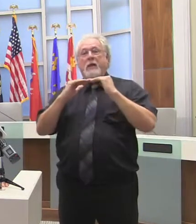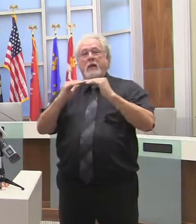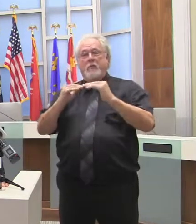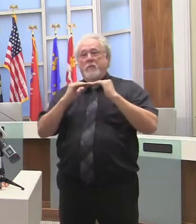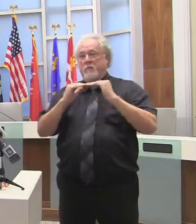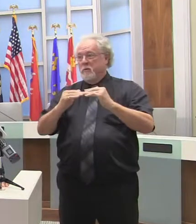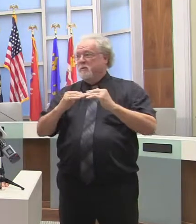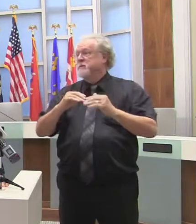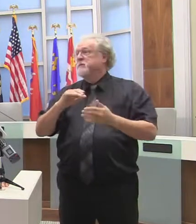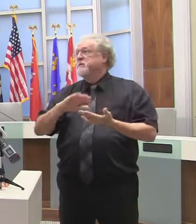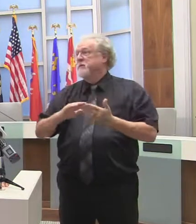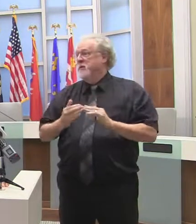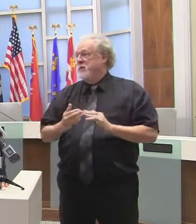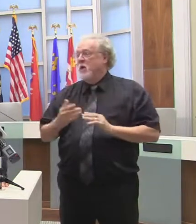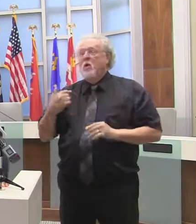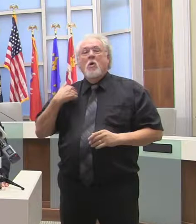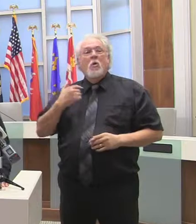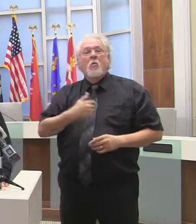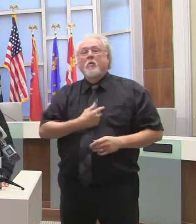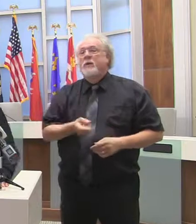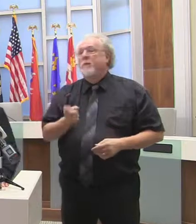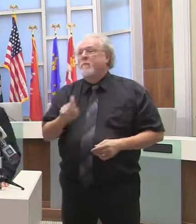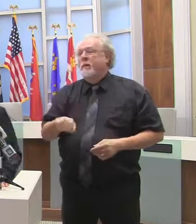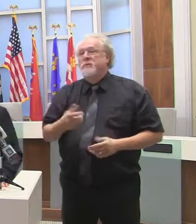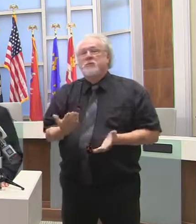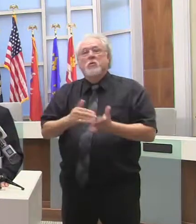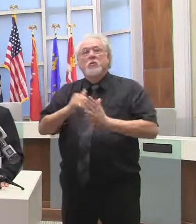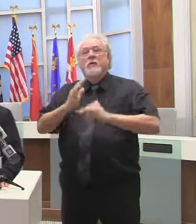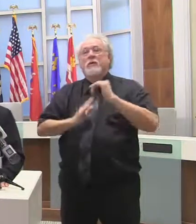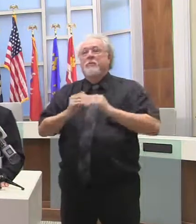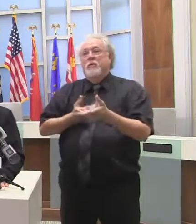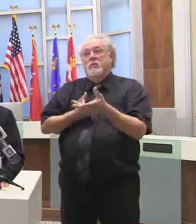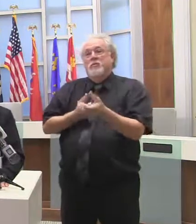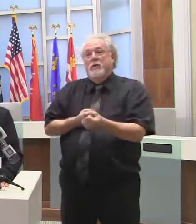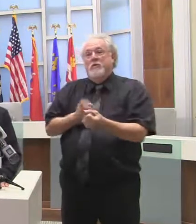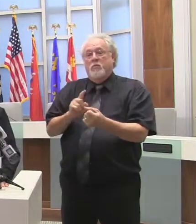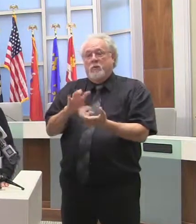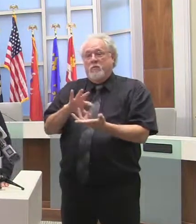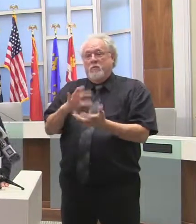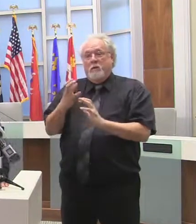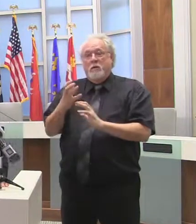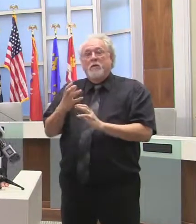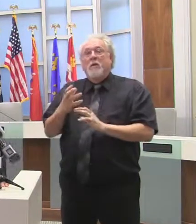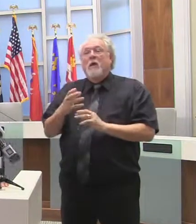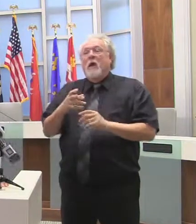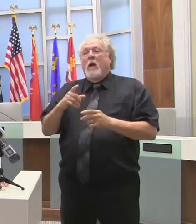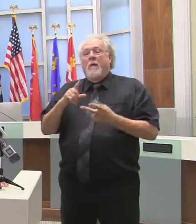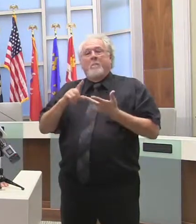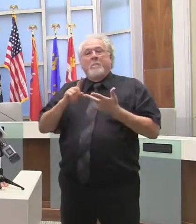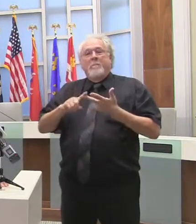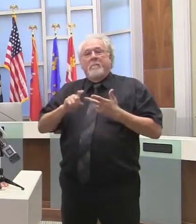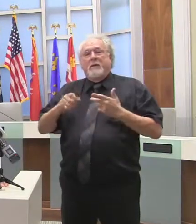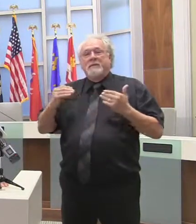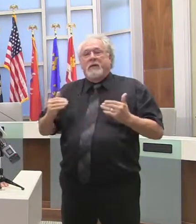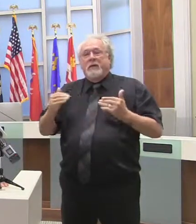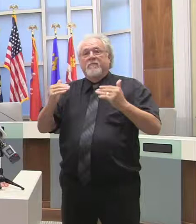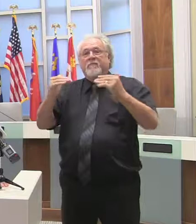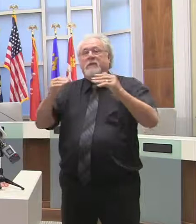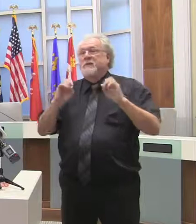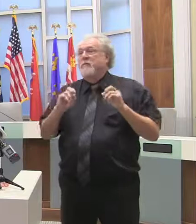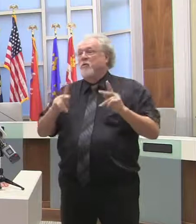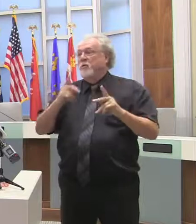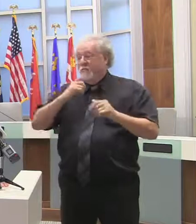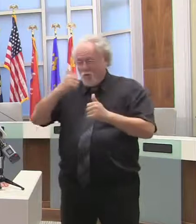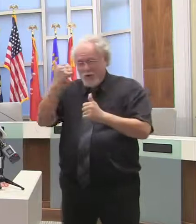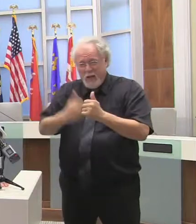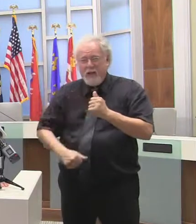equitable city. We must rebuild trust where it has been fractured. We must advance opportunities